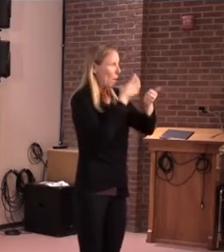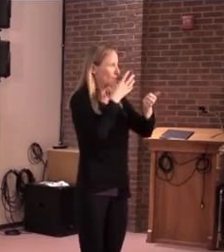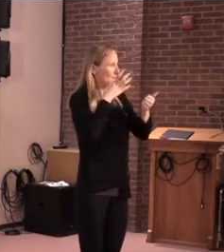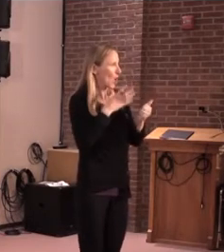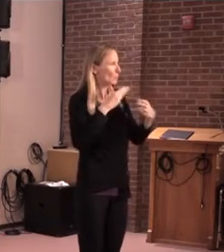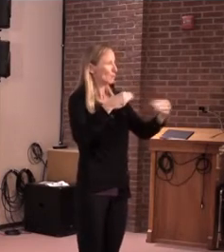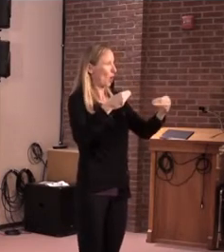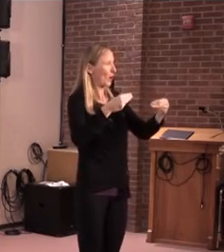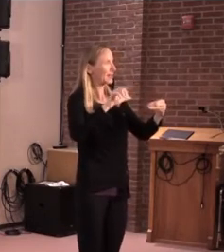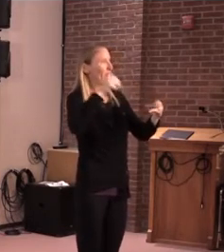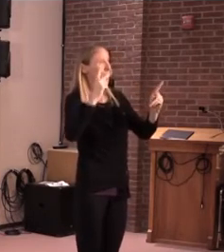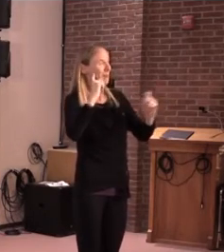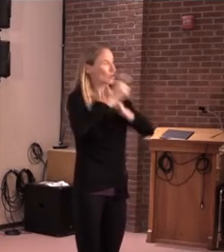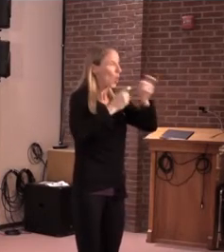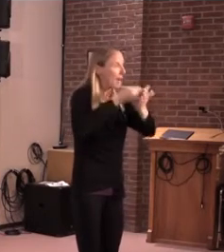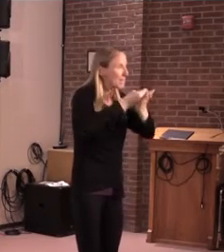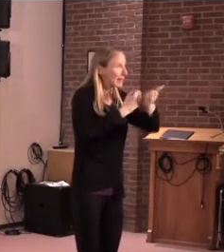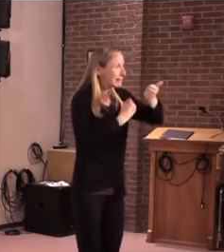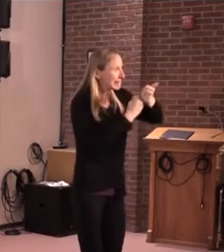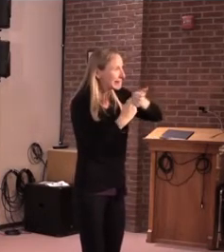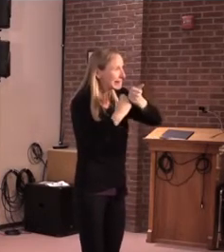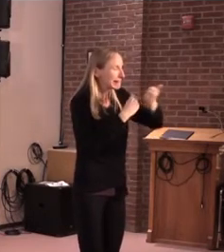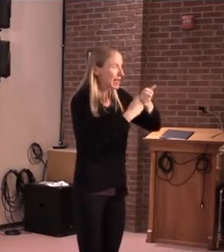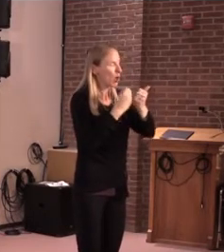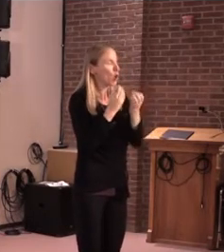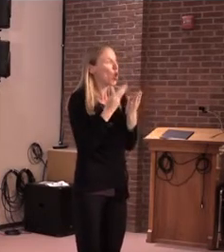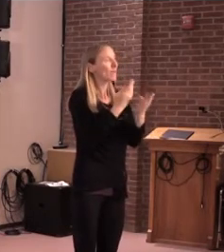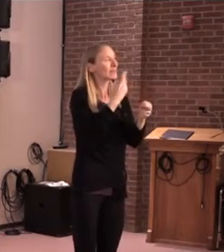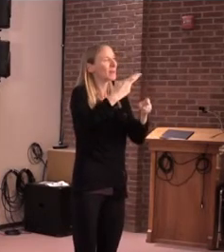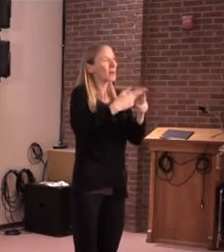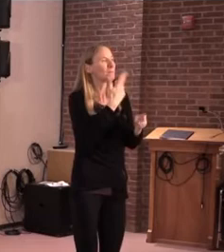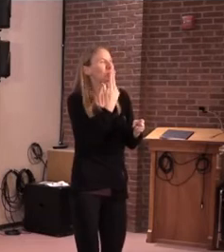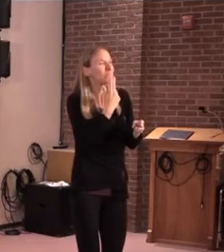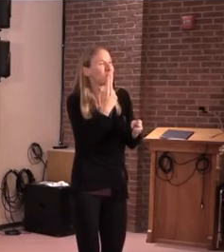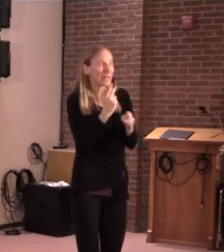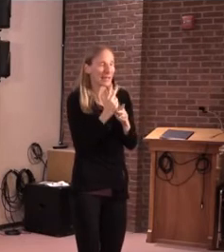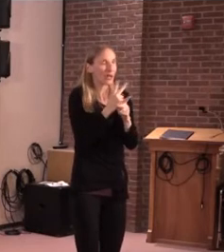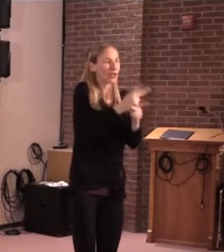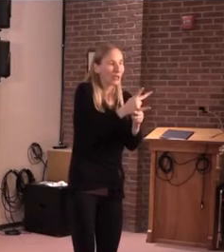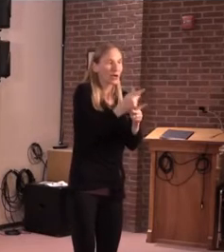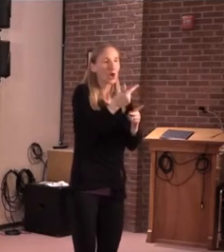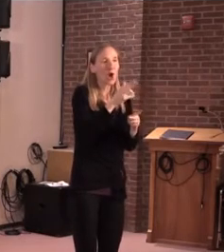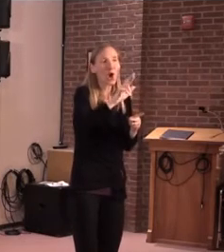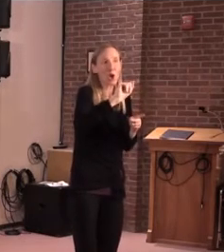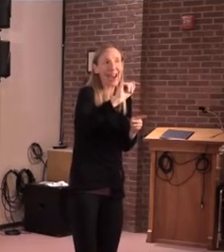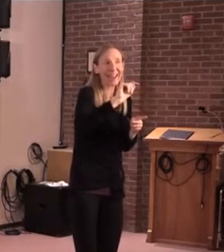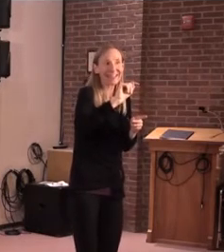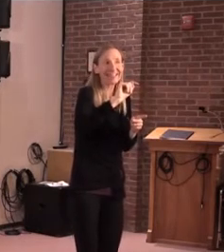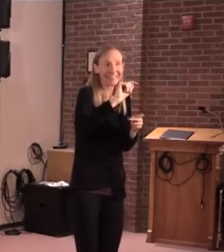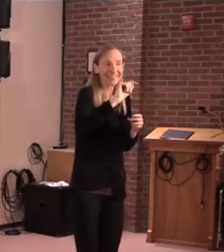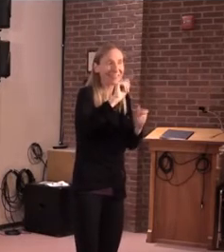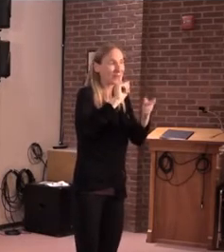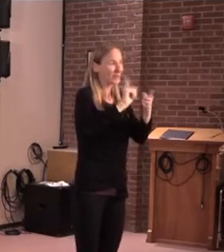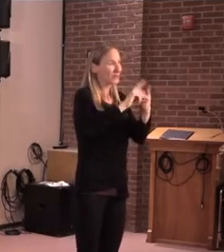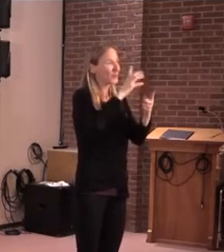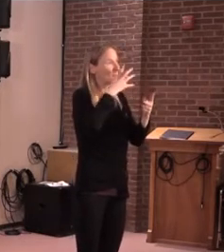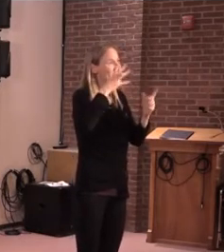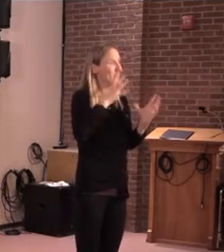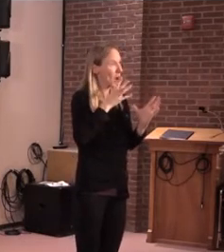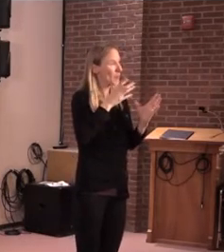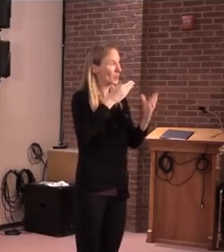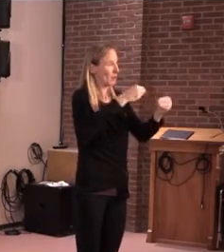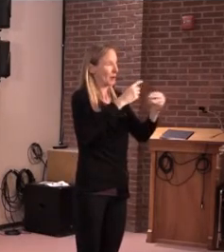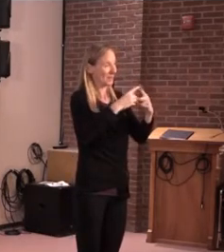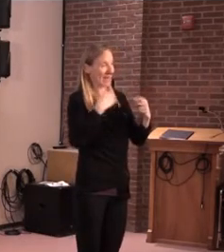well, and they're offering micro grants to some of the farmers markets to help with some of these added expenses to get through